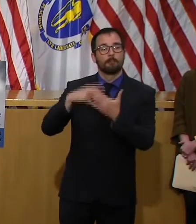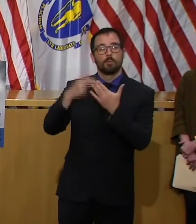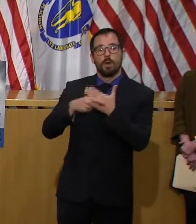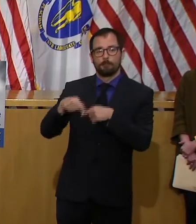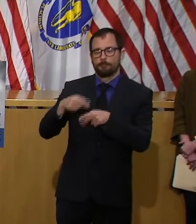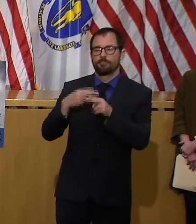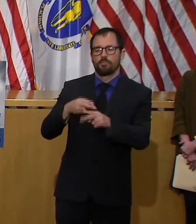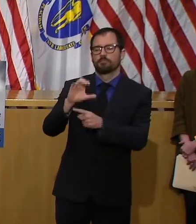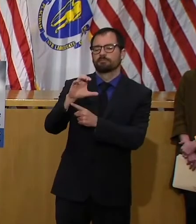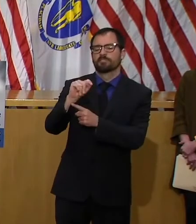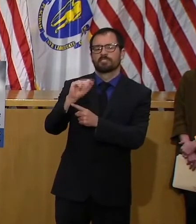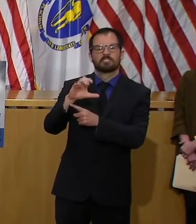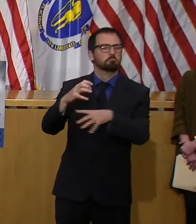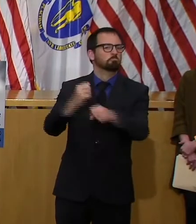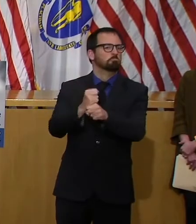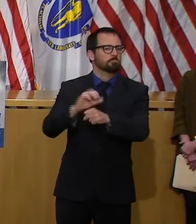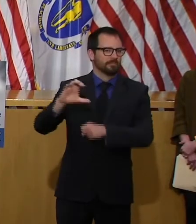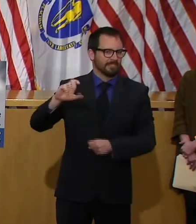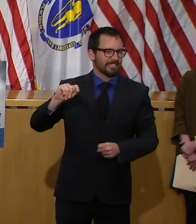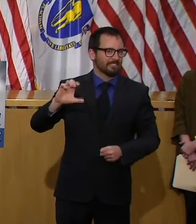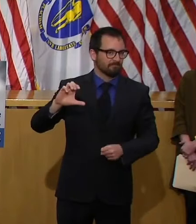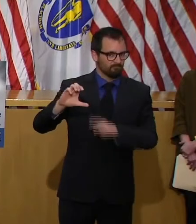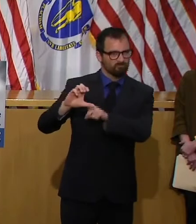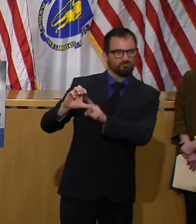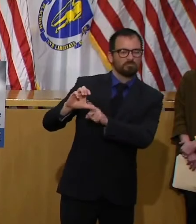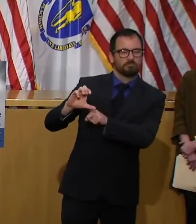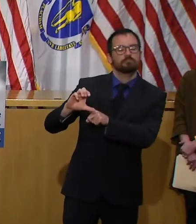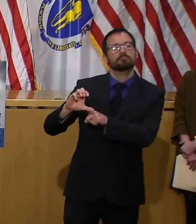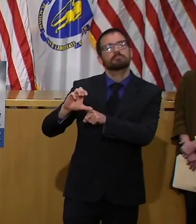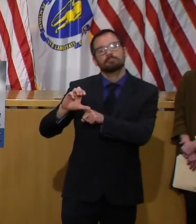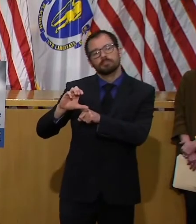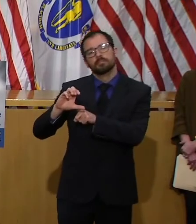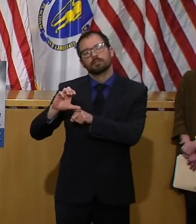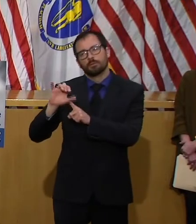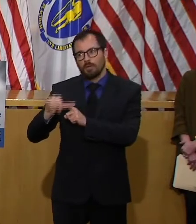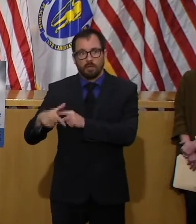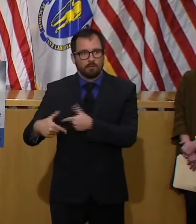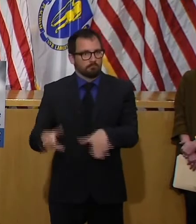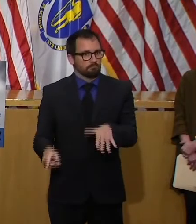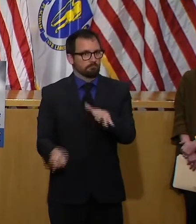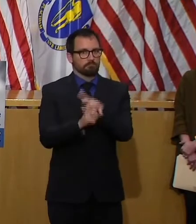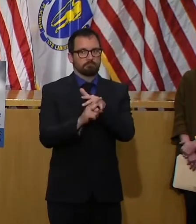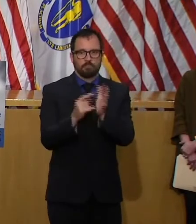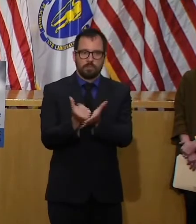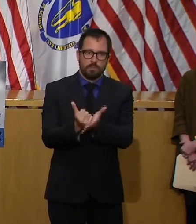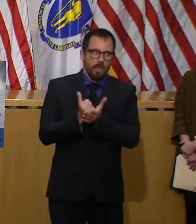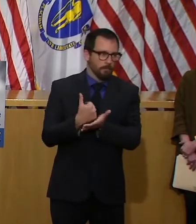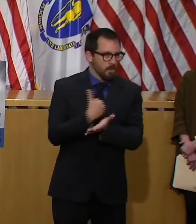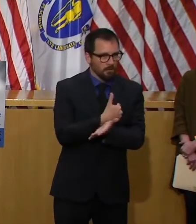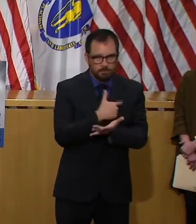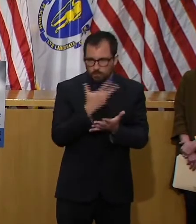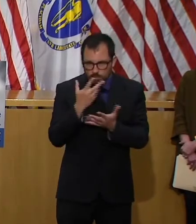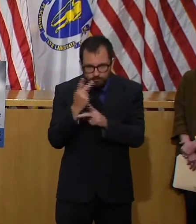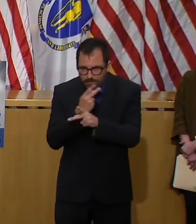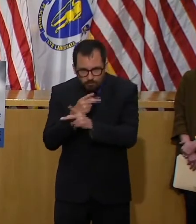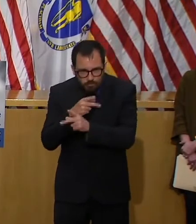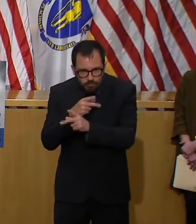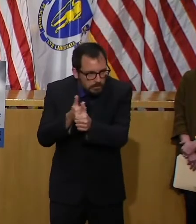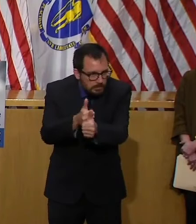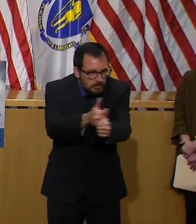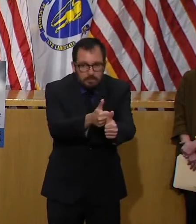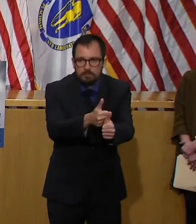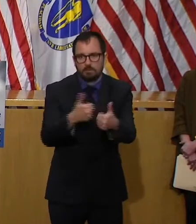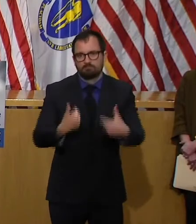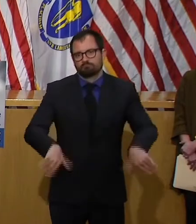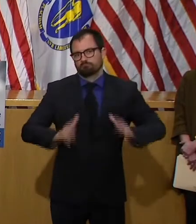pace with the demands of their local surge and are in need of a temporary reprieve. For many families, help is